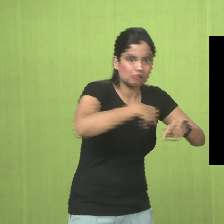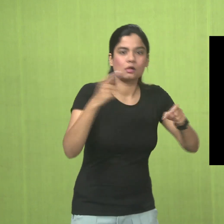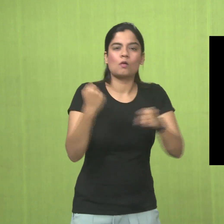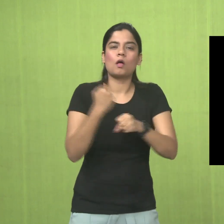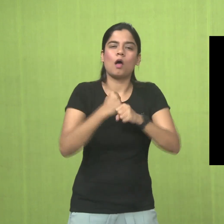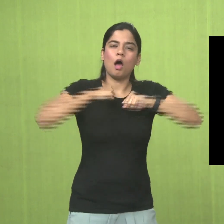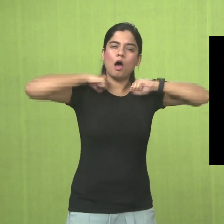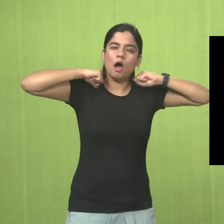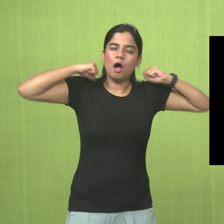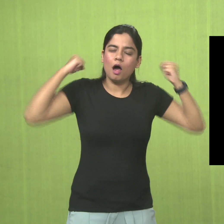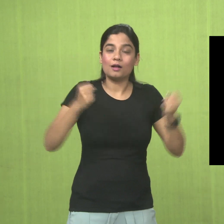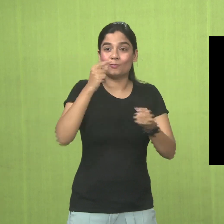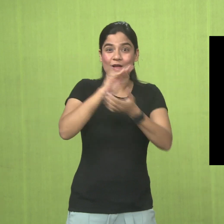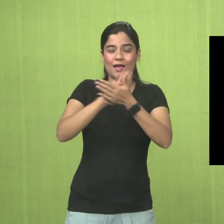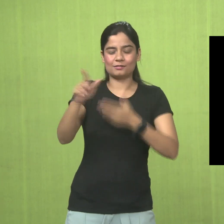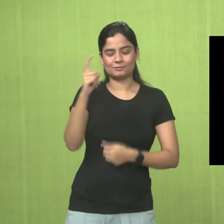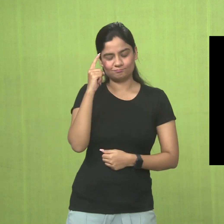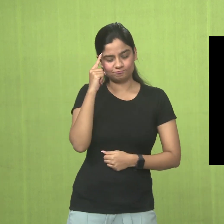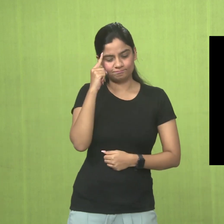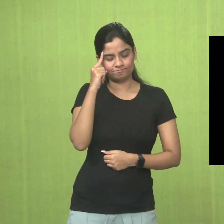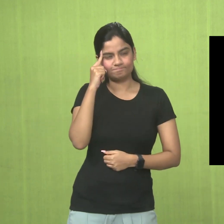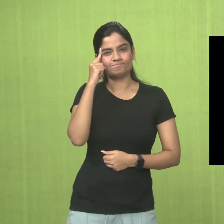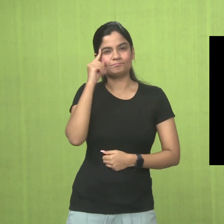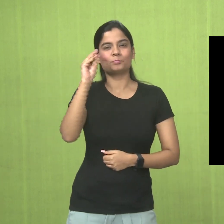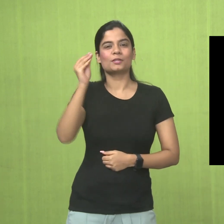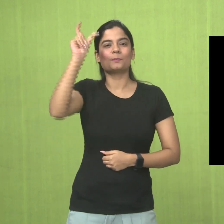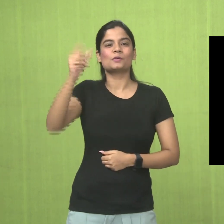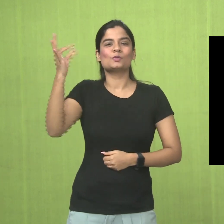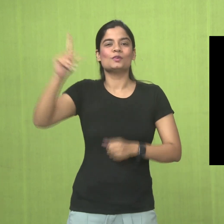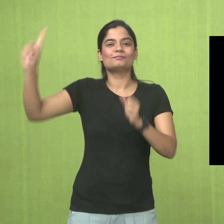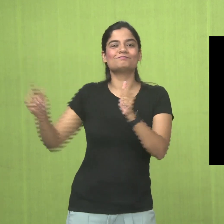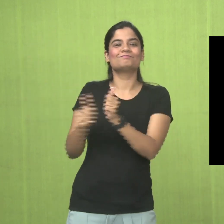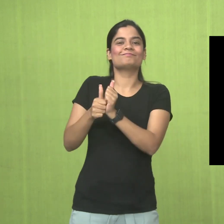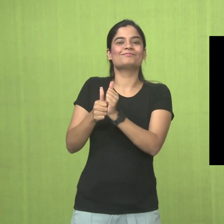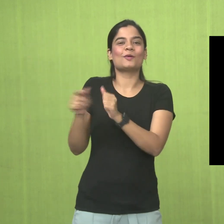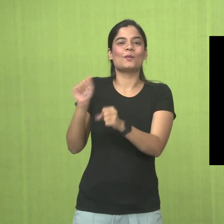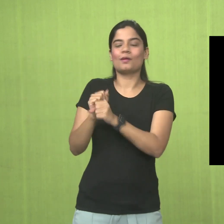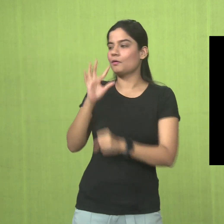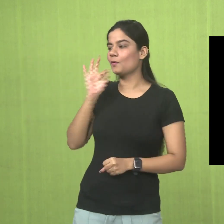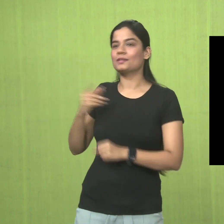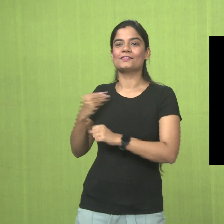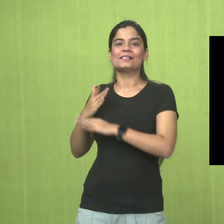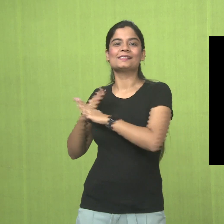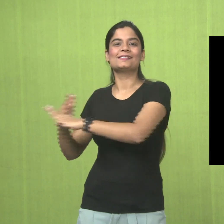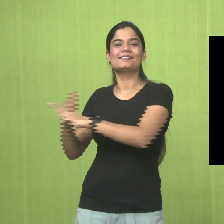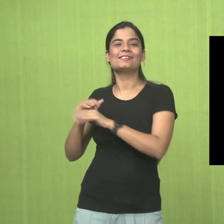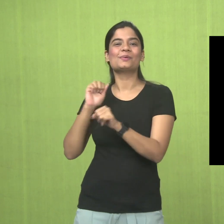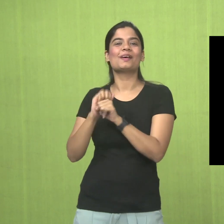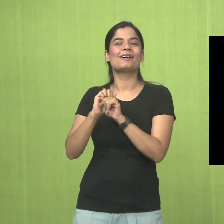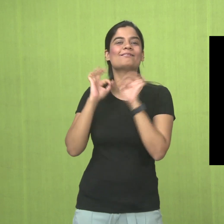alone while working everything from selection of the product to taking cash from people. So he thought he will have one